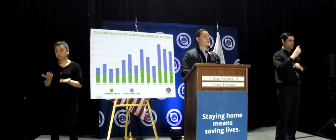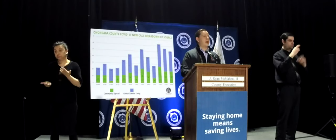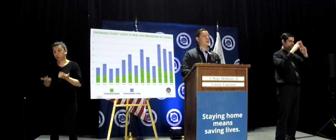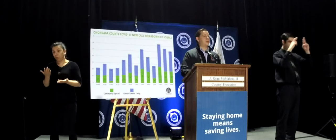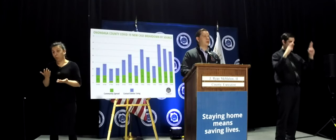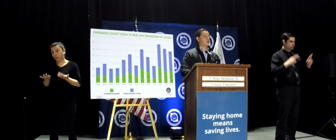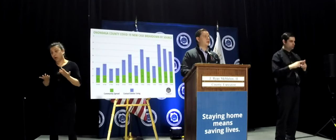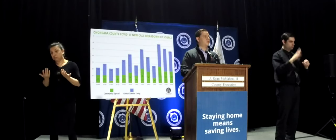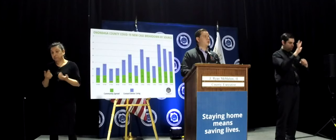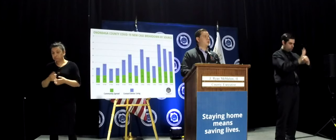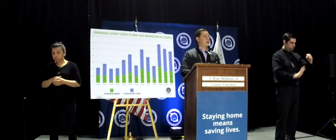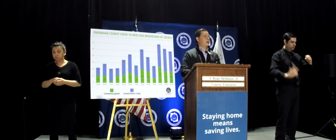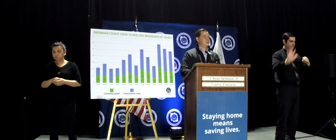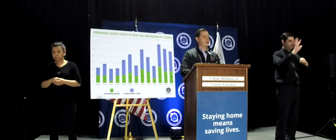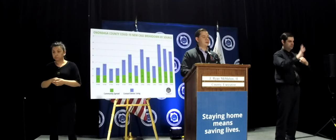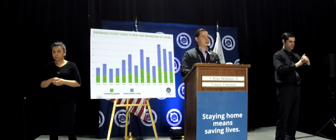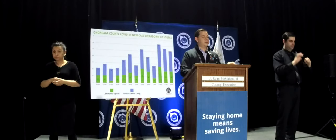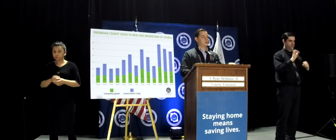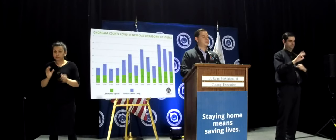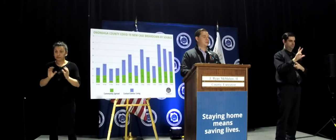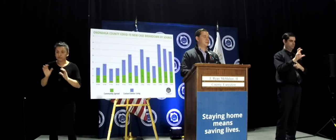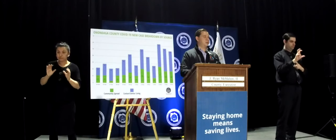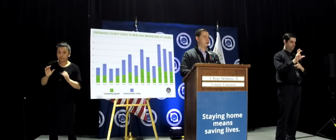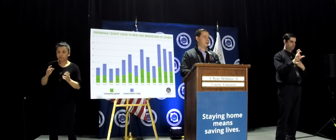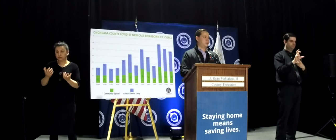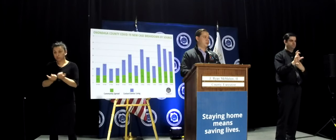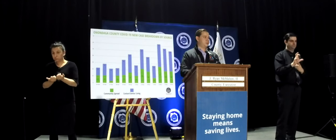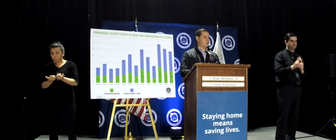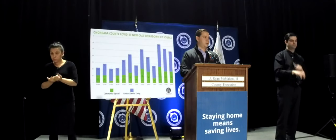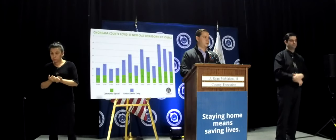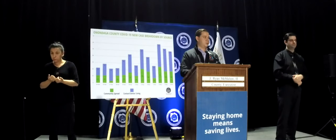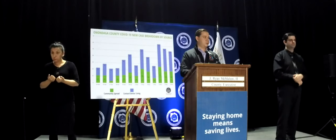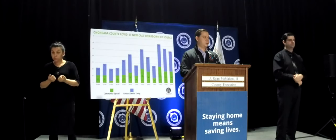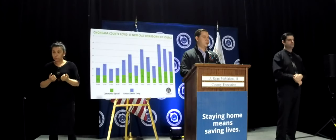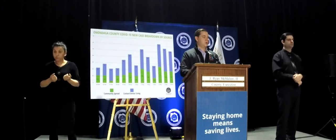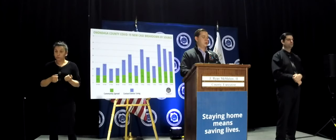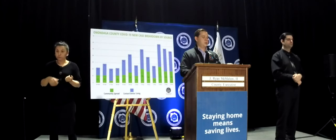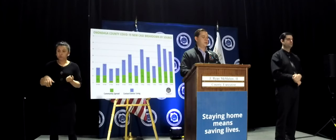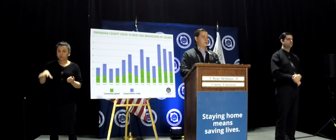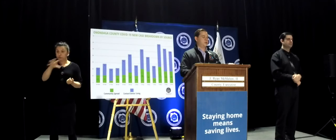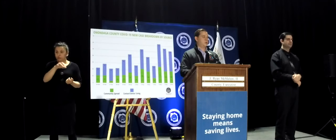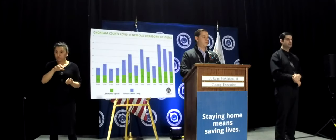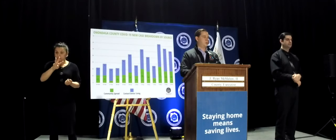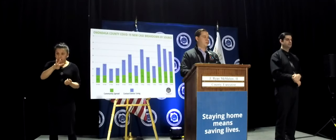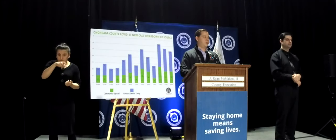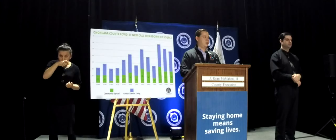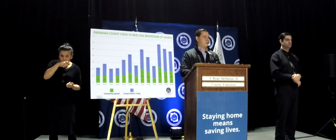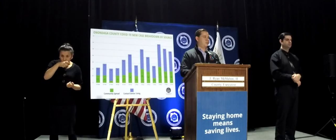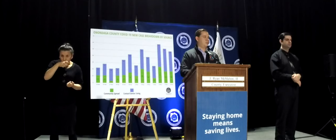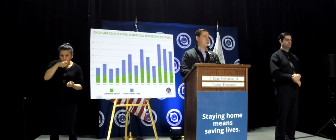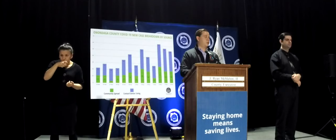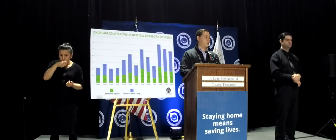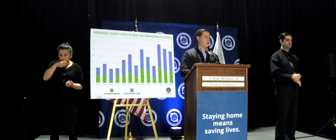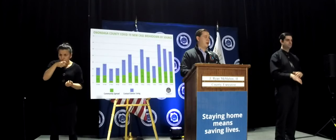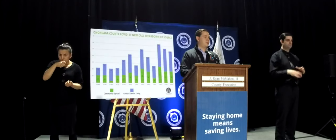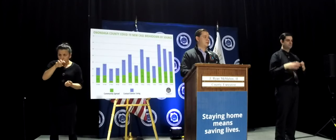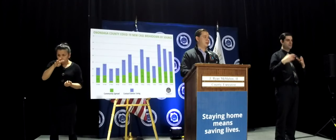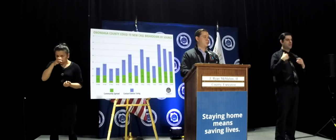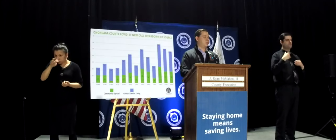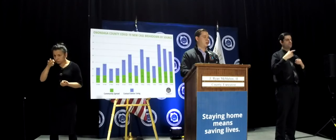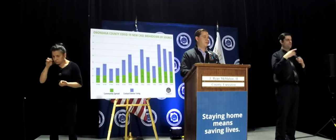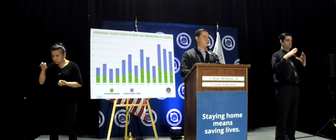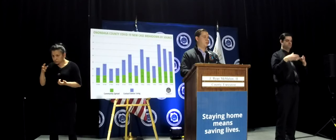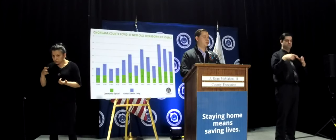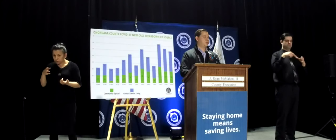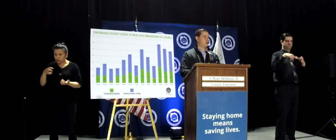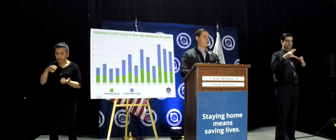like. What it would probably look like if we do that is that there's a team leader in all these tracers. The team leader would be from one of the other counties, and